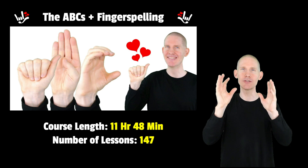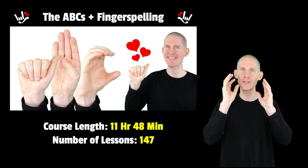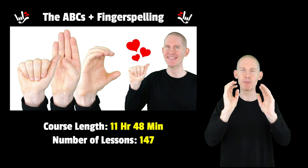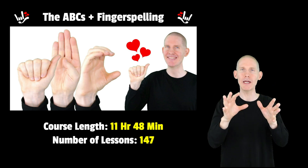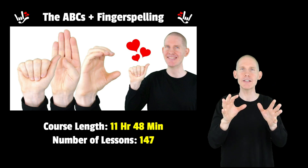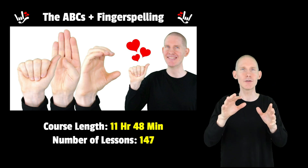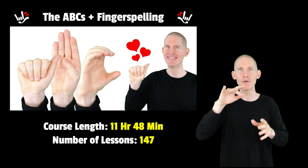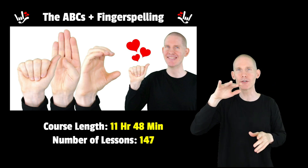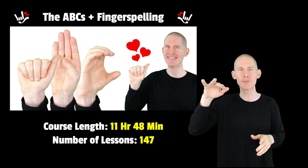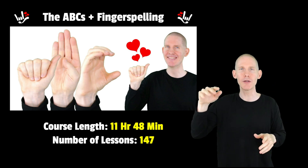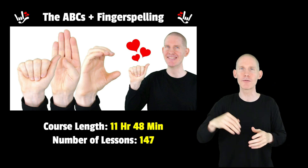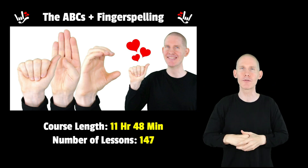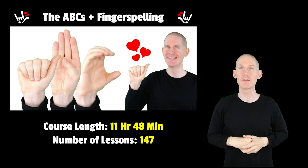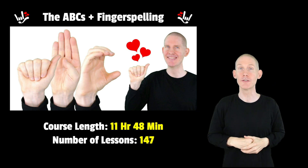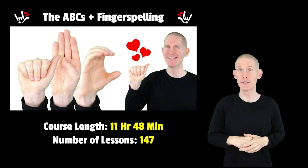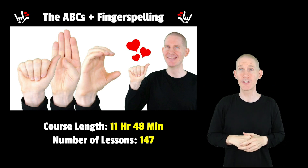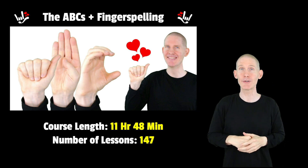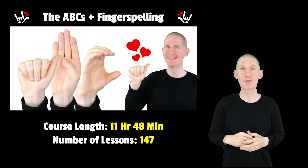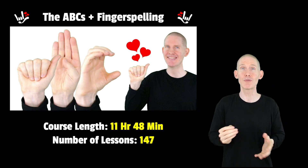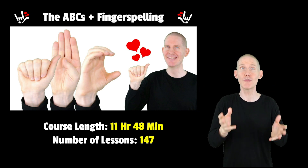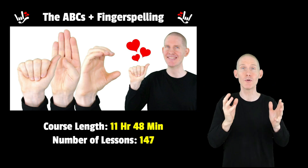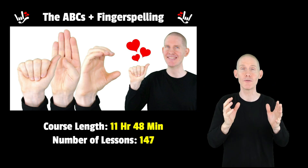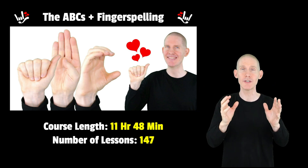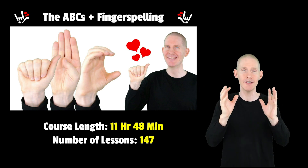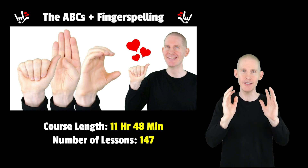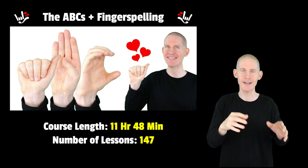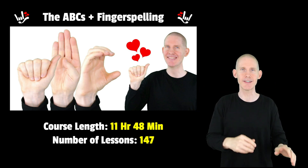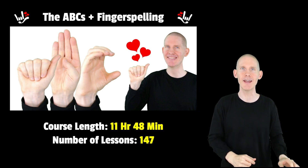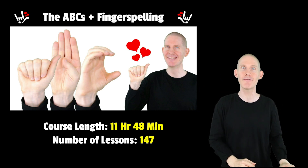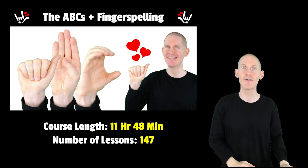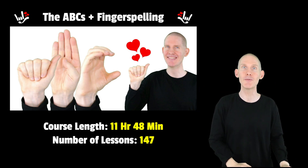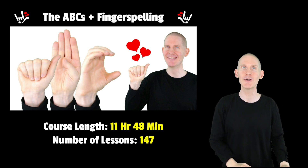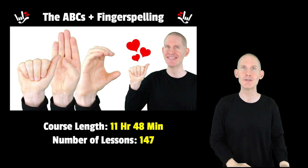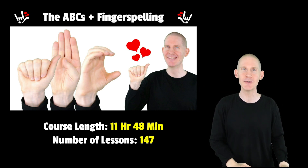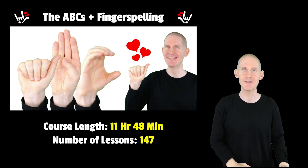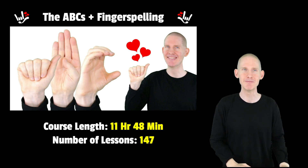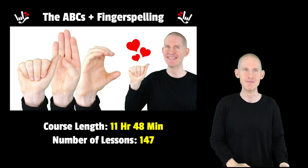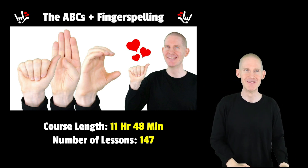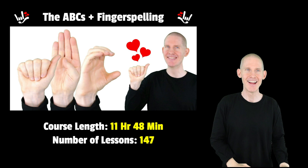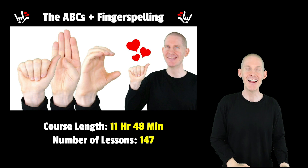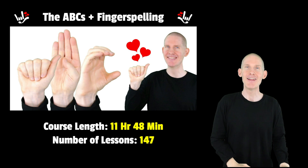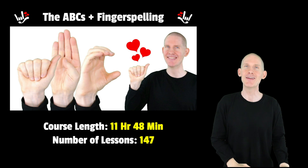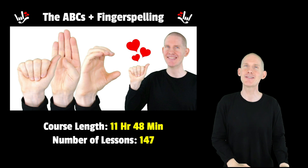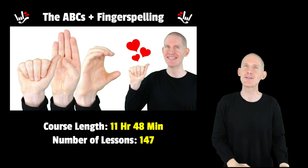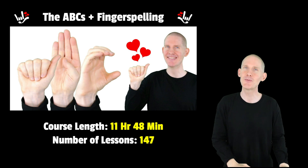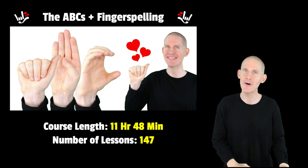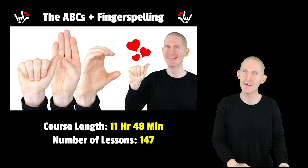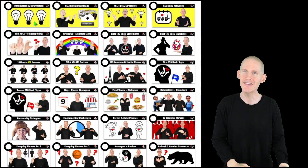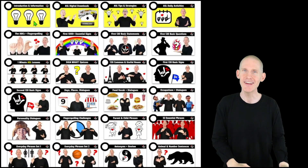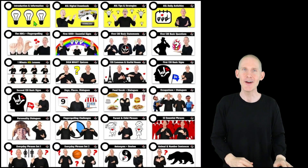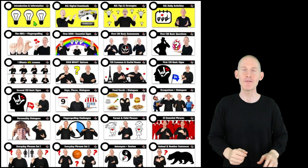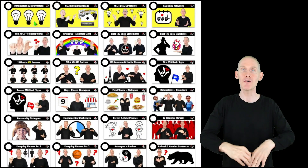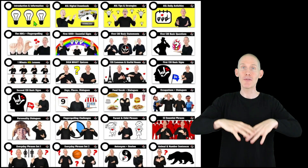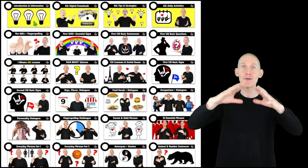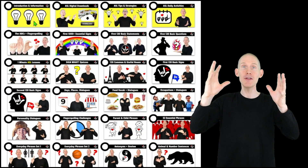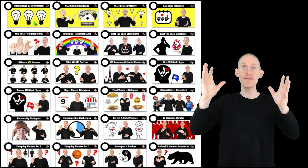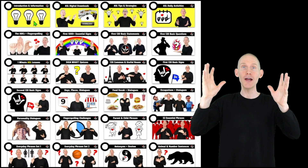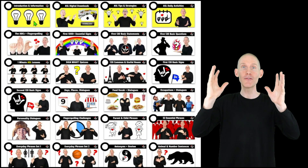Just blast your fingerspelling skills through the roof. Yes, and have fun while you do it. This is one of over 35